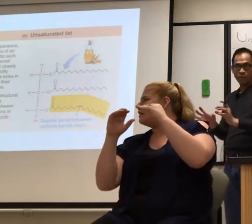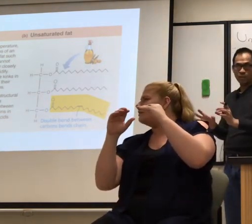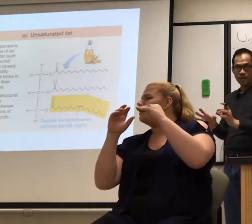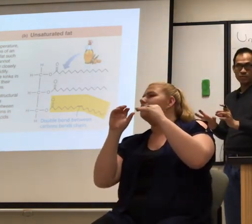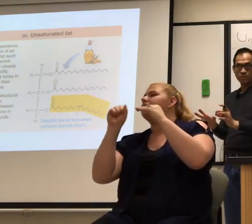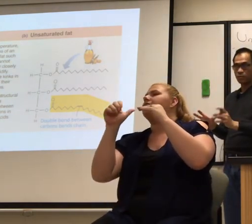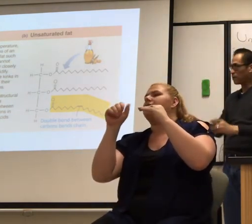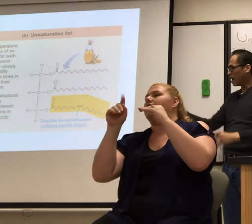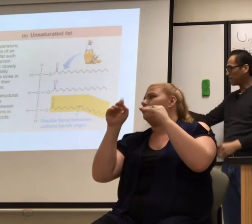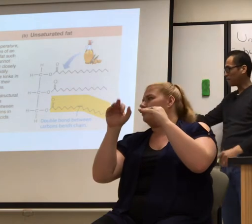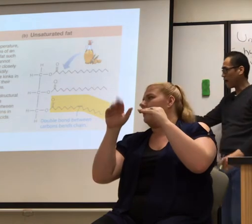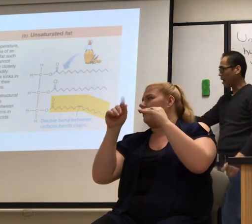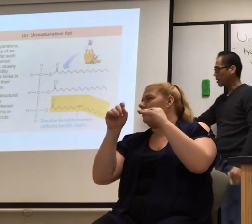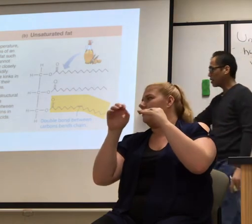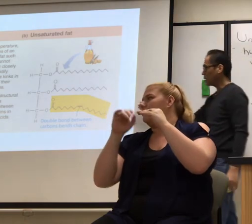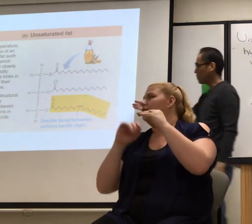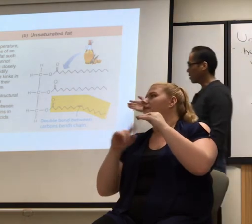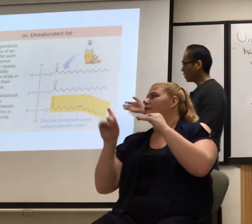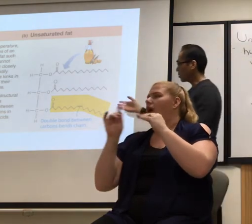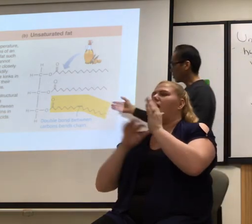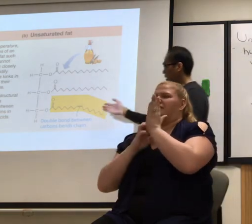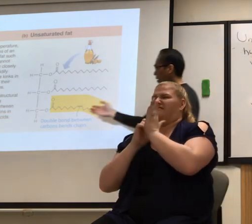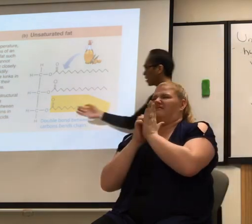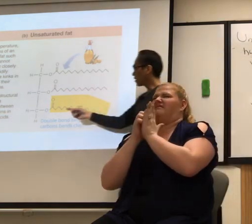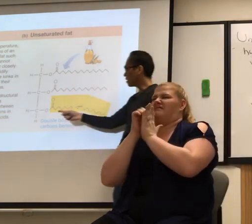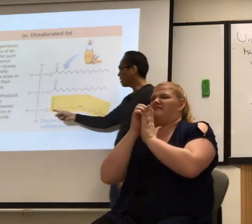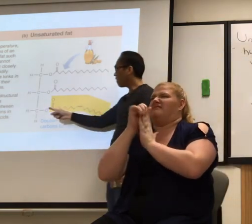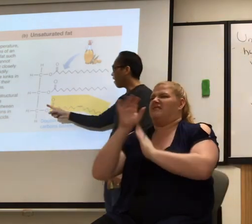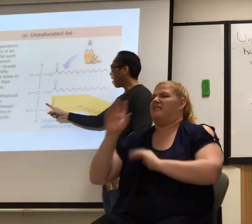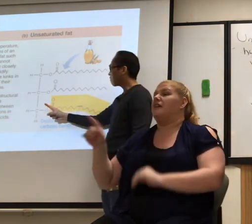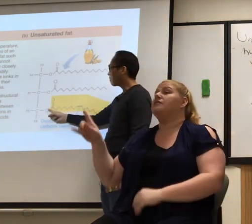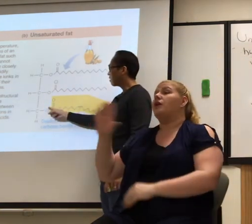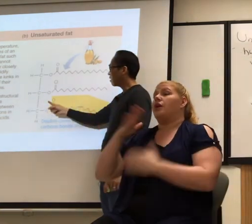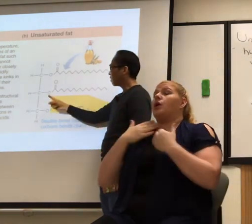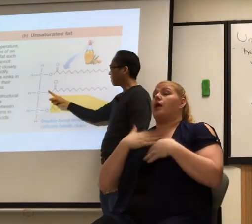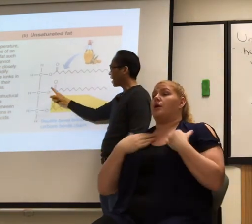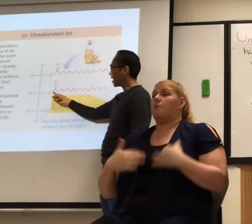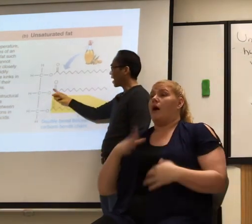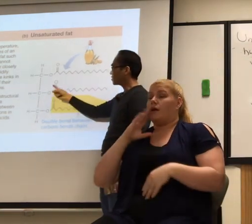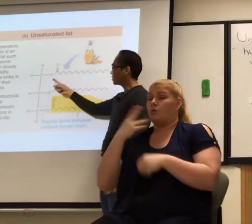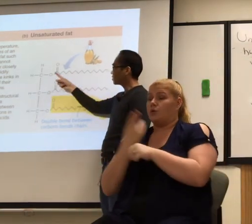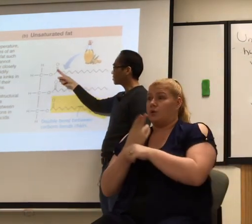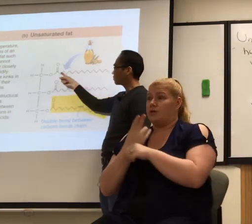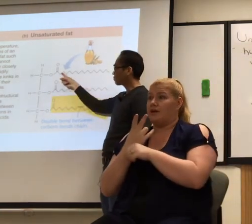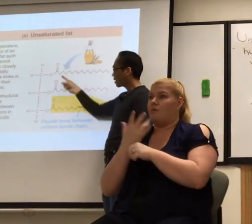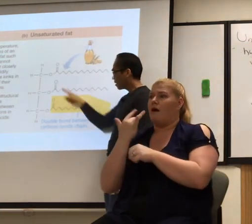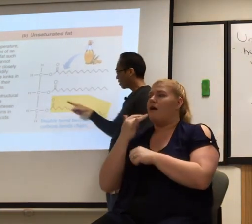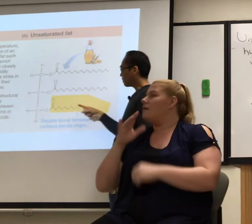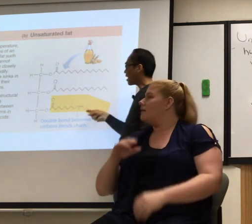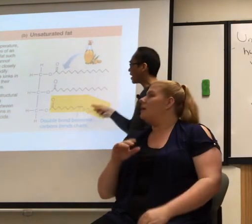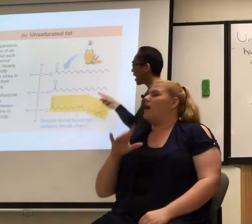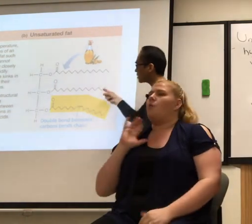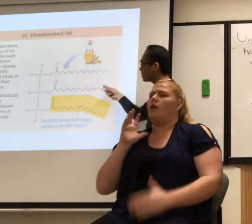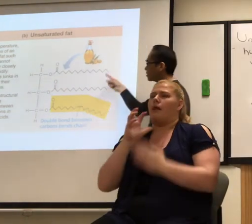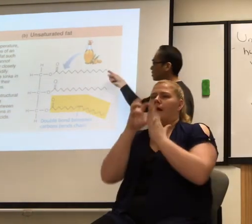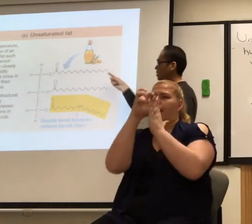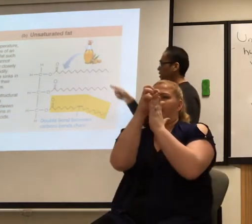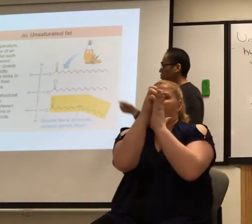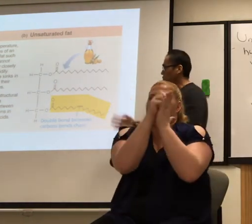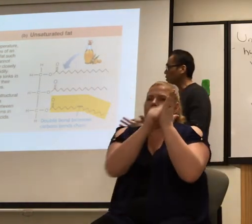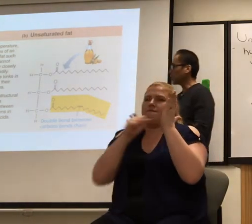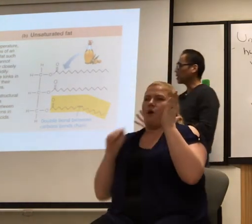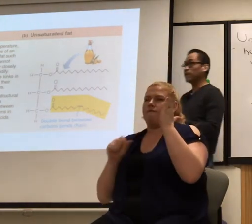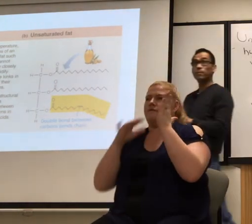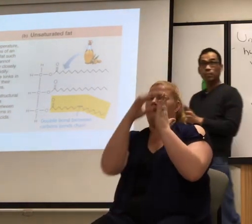your skeletal muscle where you have fat that literally cleave off the fatty acids. The fatty acids